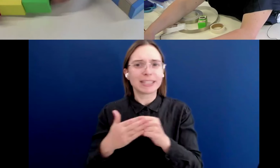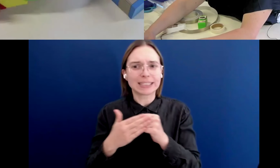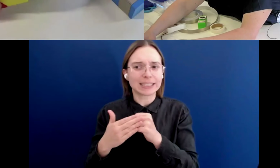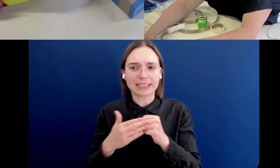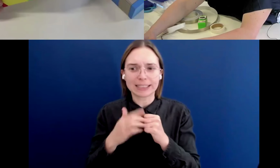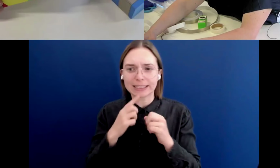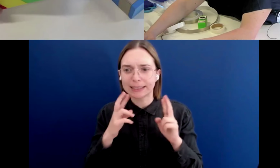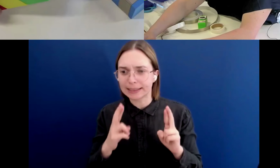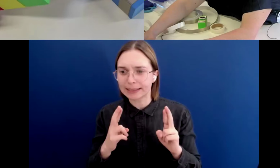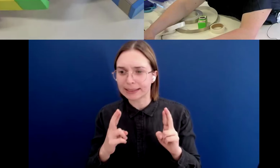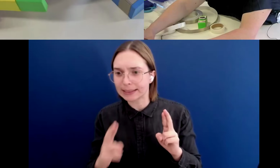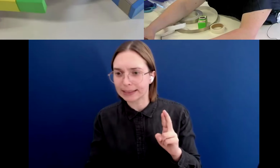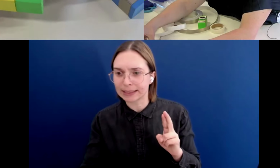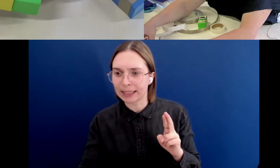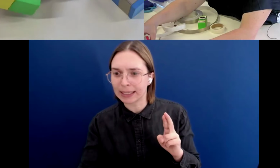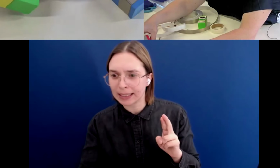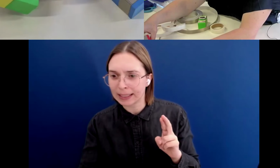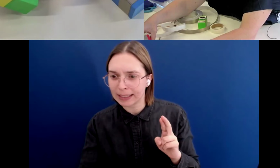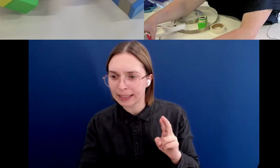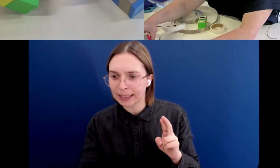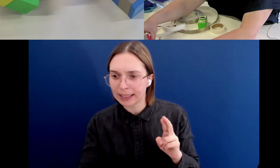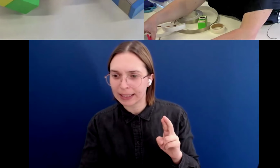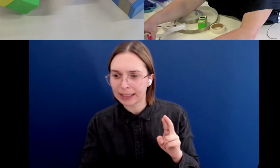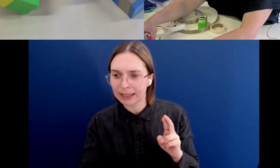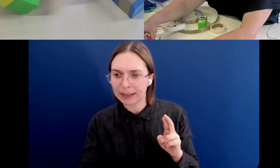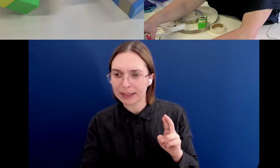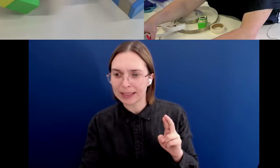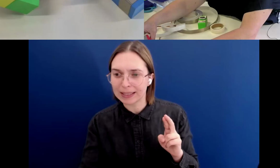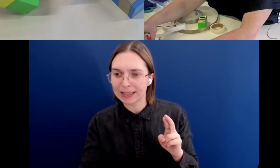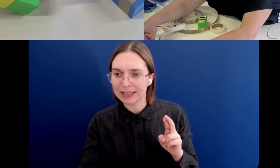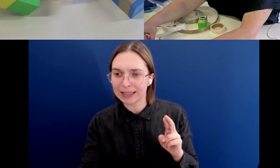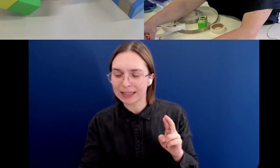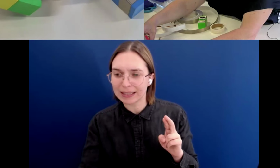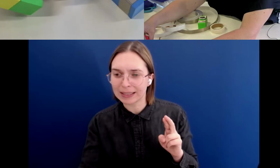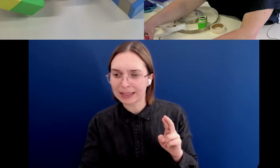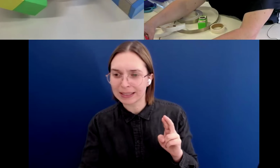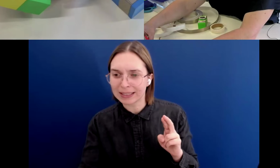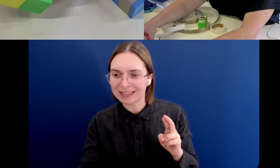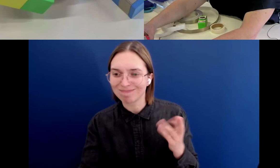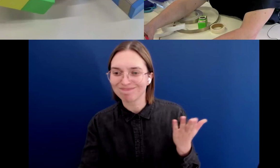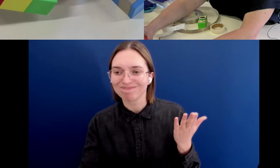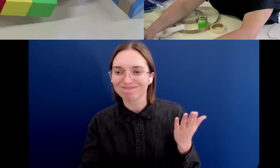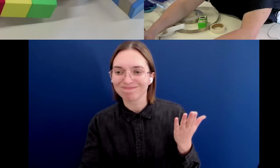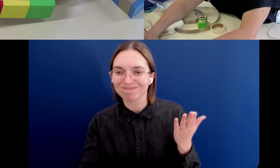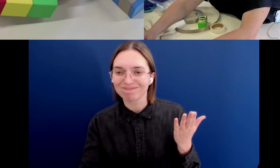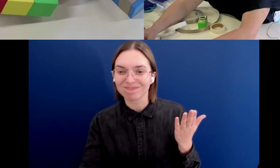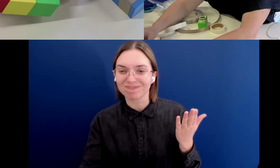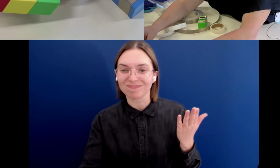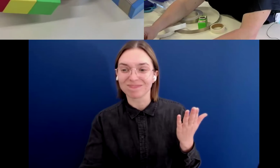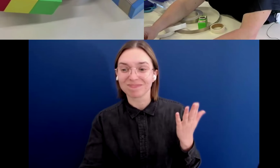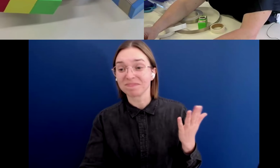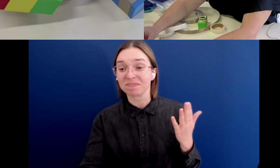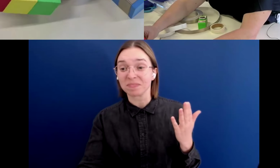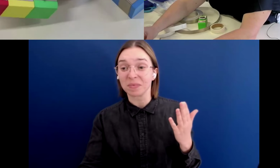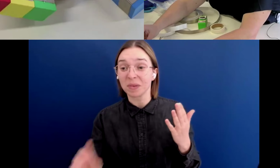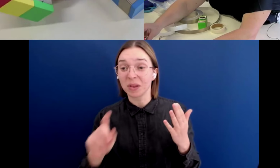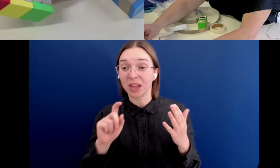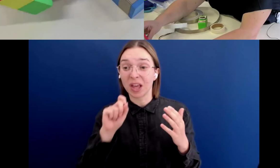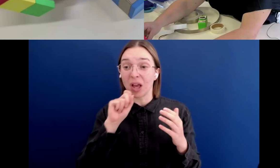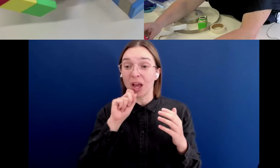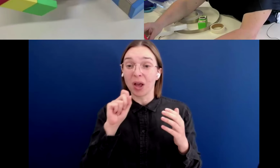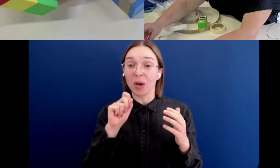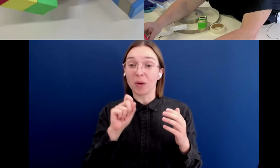Okay. It works that way, doesn't work that way. See, that's how they're meant to work. Okay, we'll just rewind back a couple of